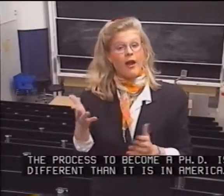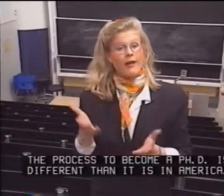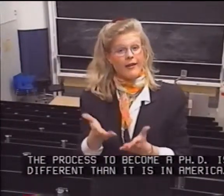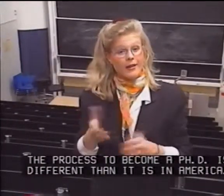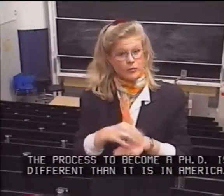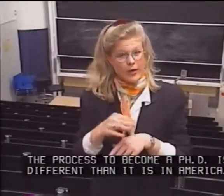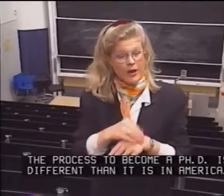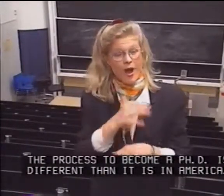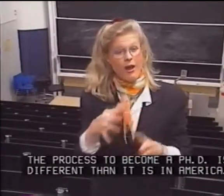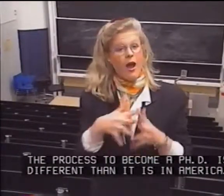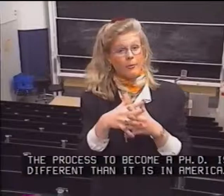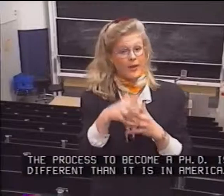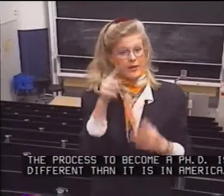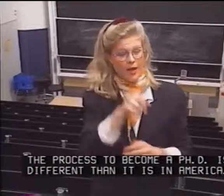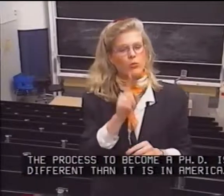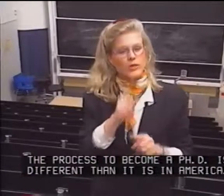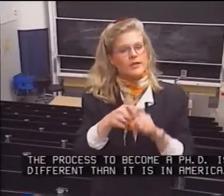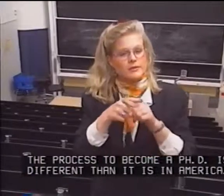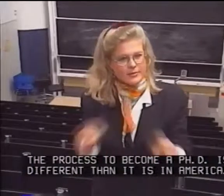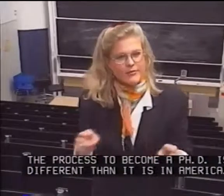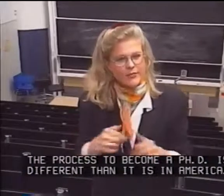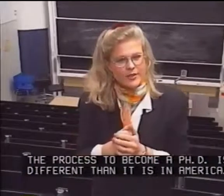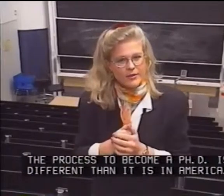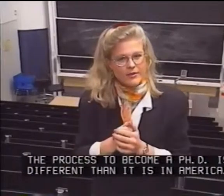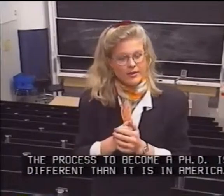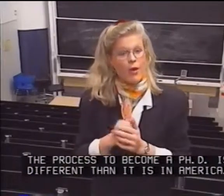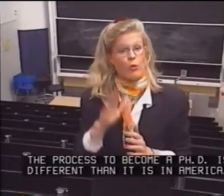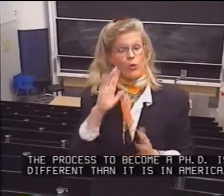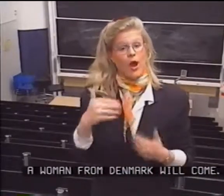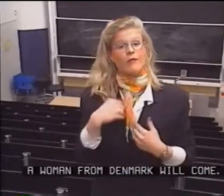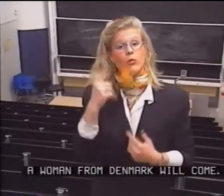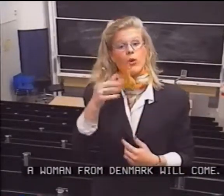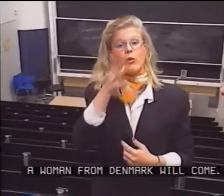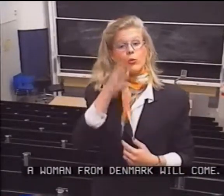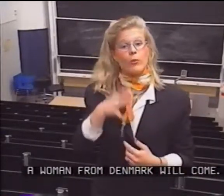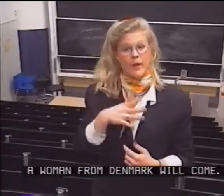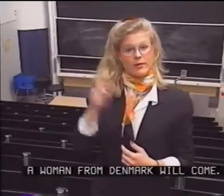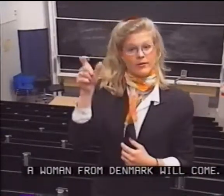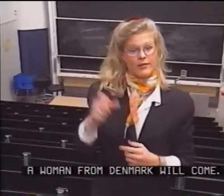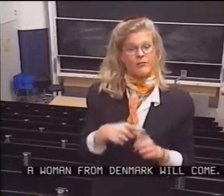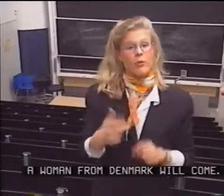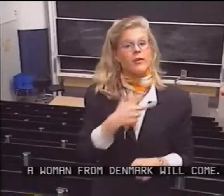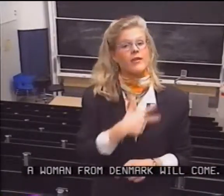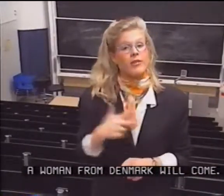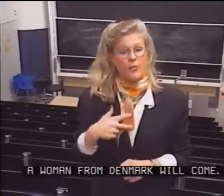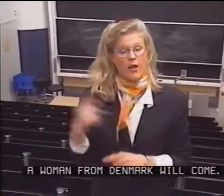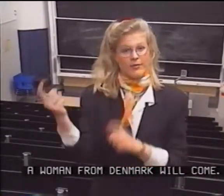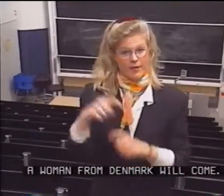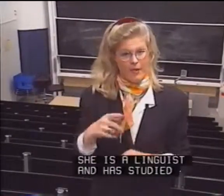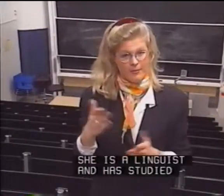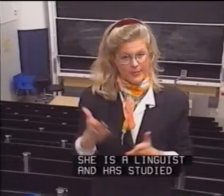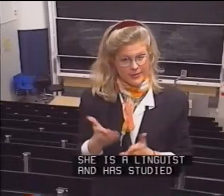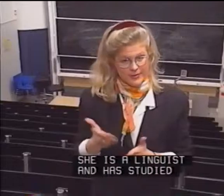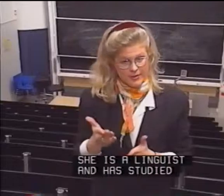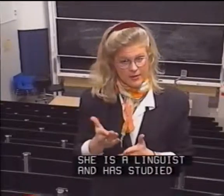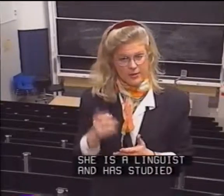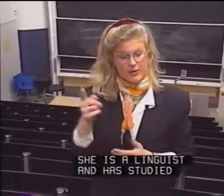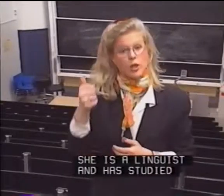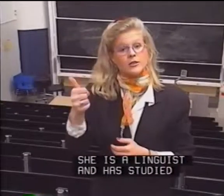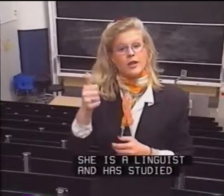than it is in America. A woman from Denmark will come. She is a linguist and has studied the